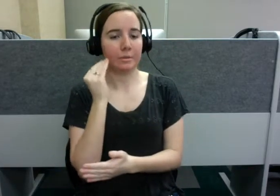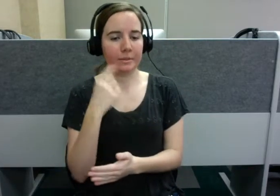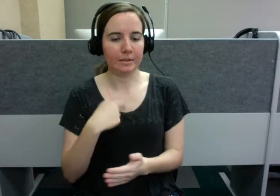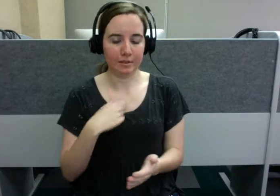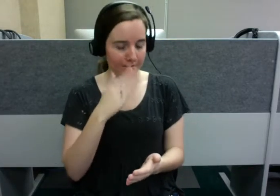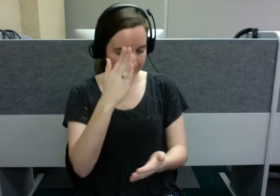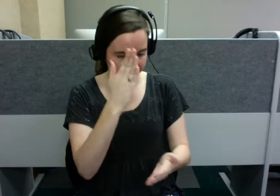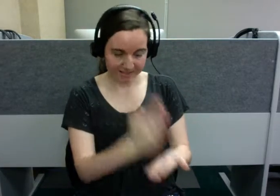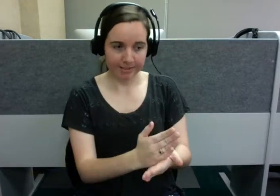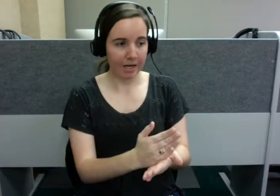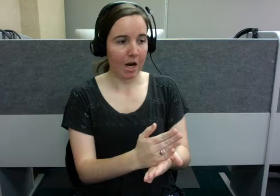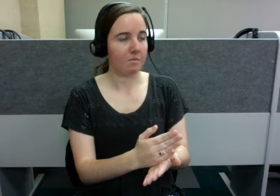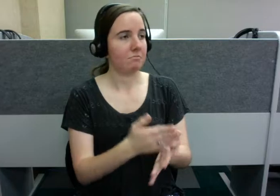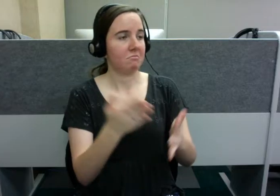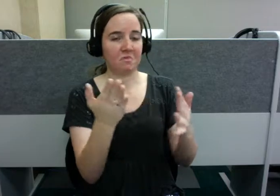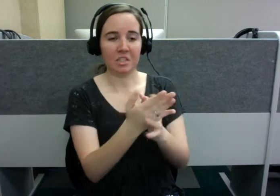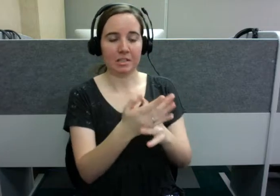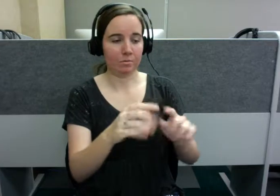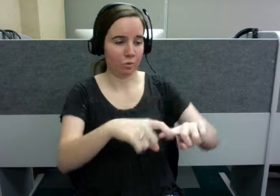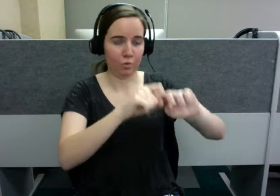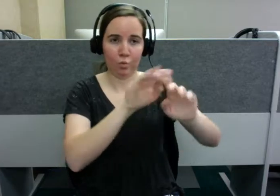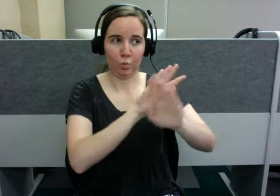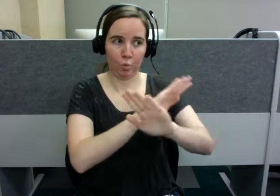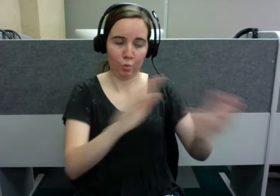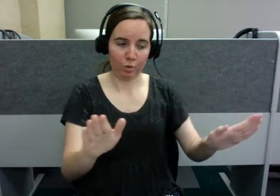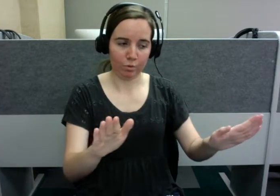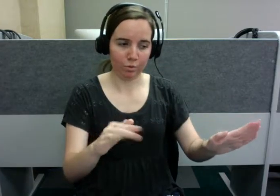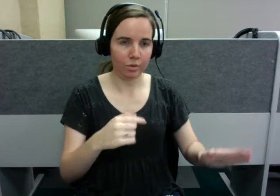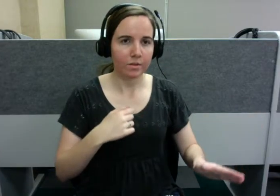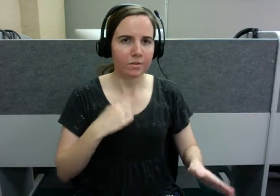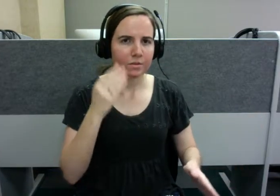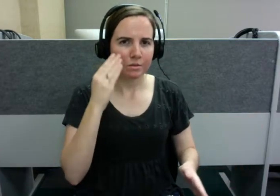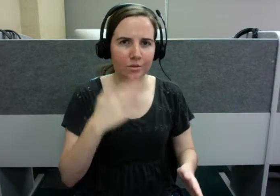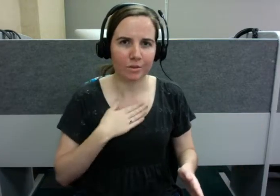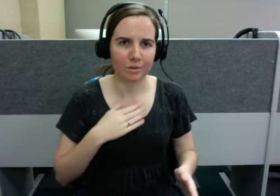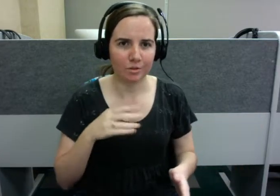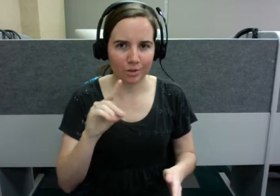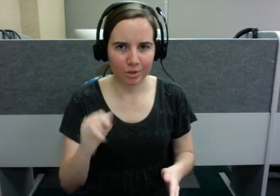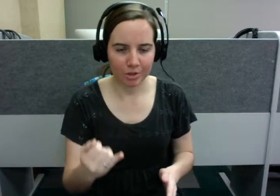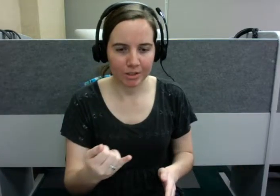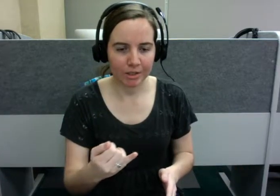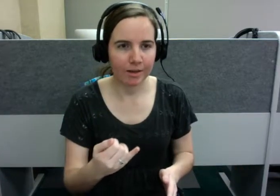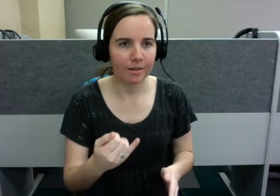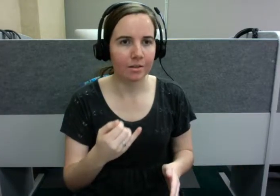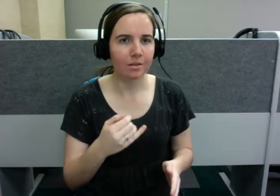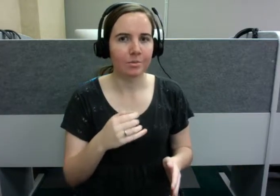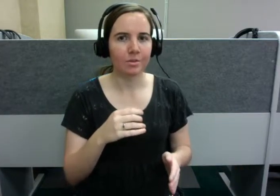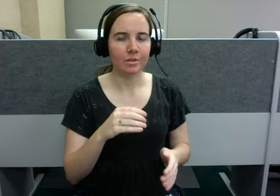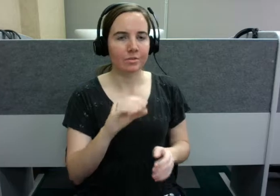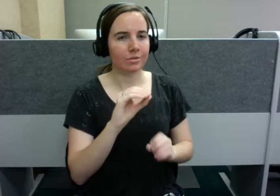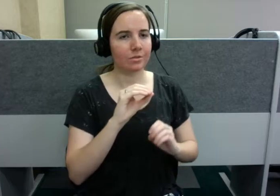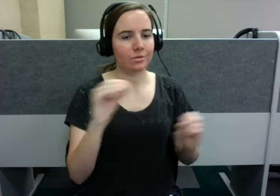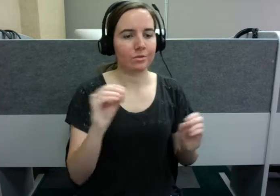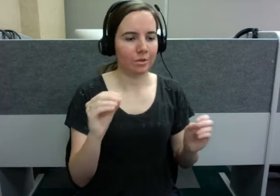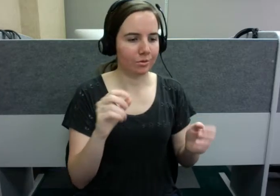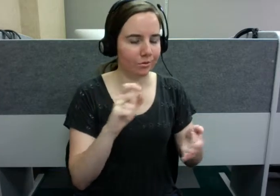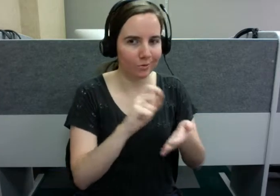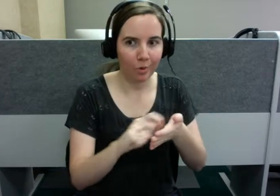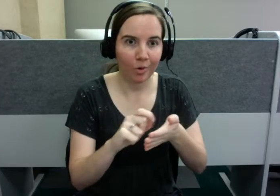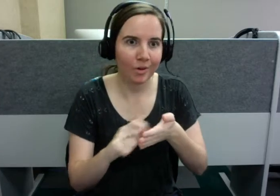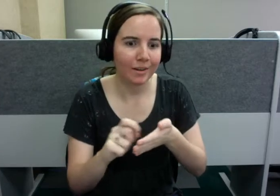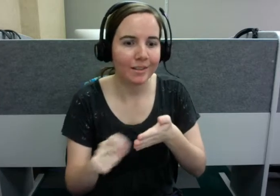time out, stop. You guys know the show, we use take one. We don't do take two. There is no writing, there's no scripting, there's no nonsense. We don't fool